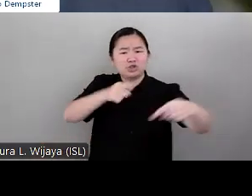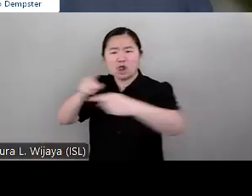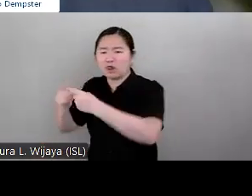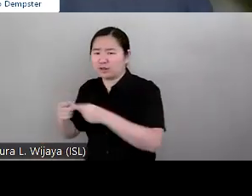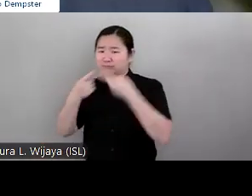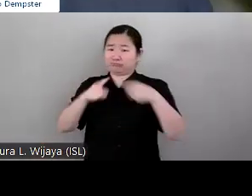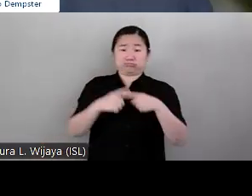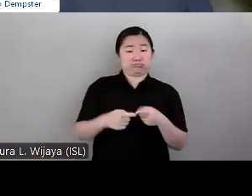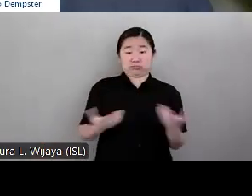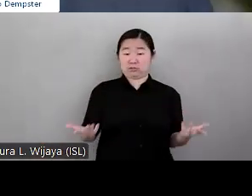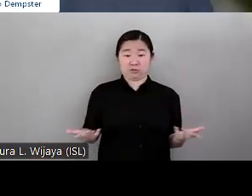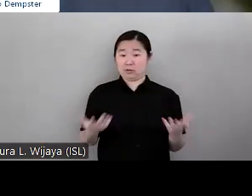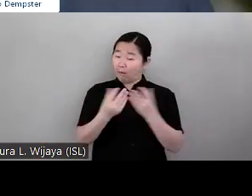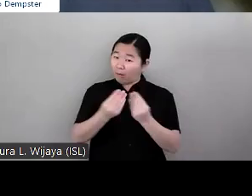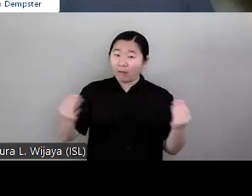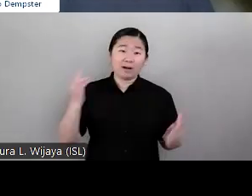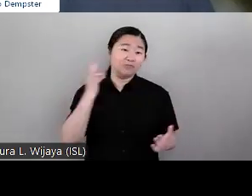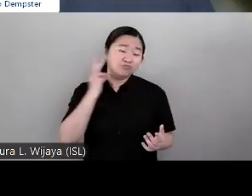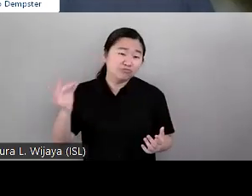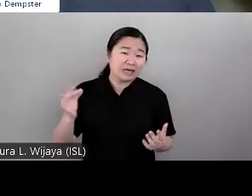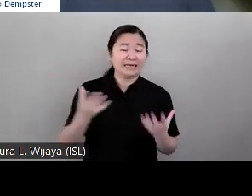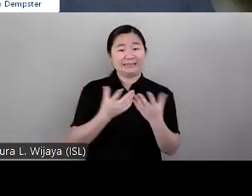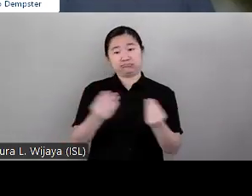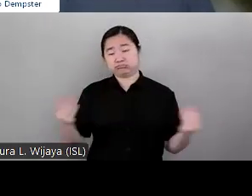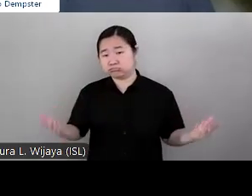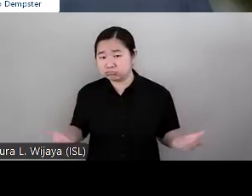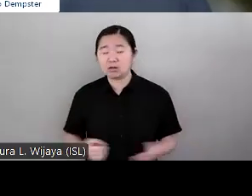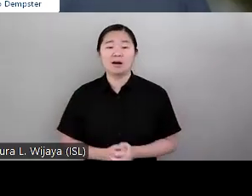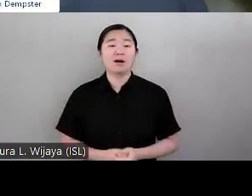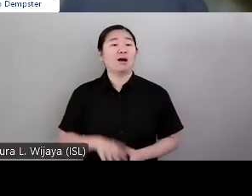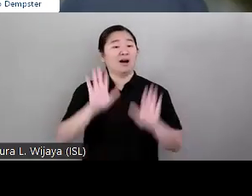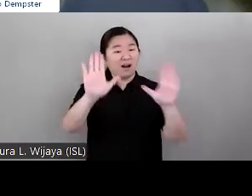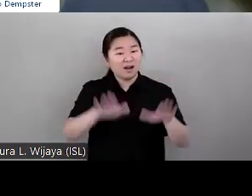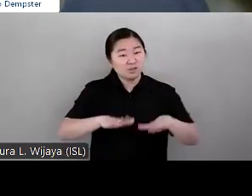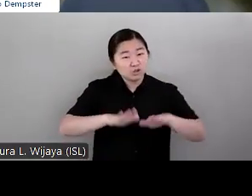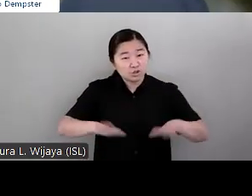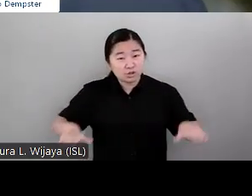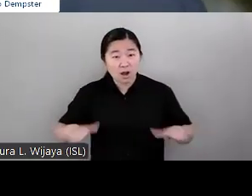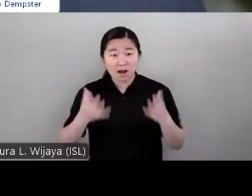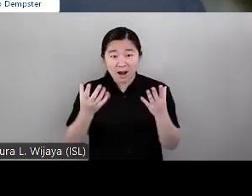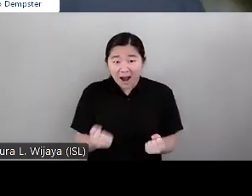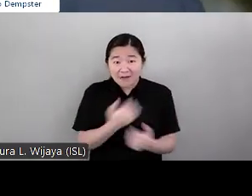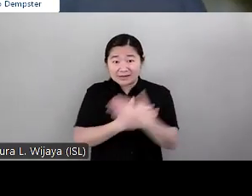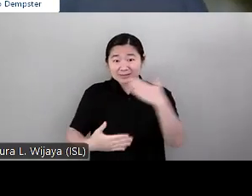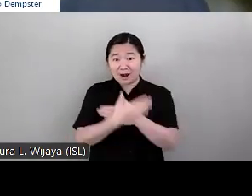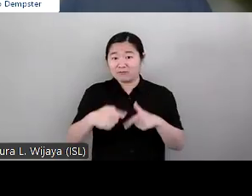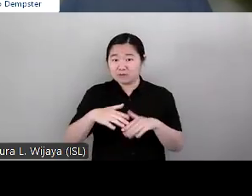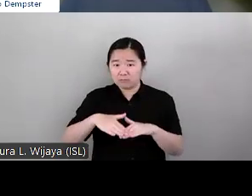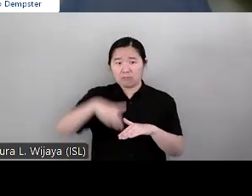services mean that people with disabilities are less likely to report abuse and therefore access any support